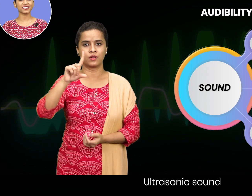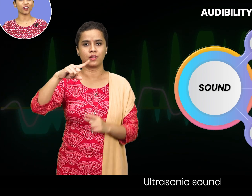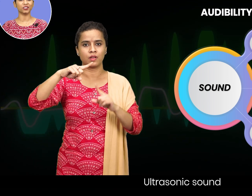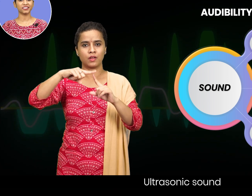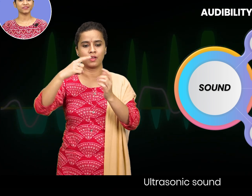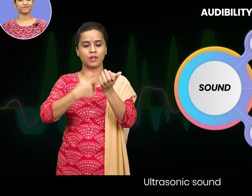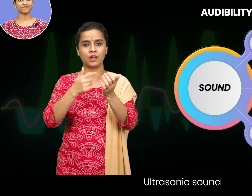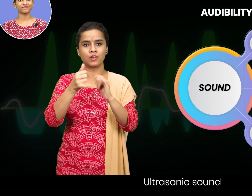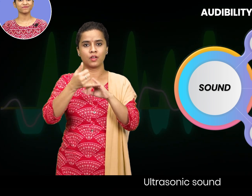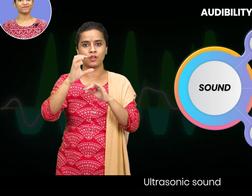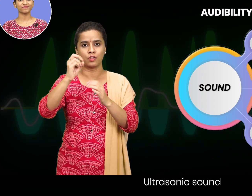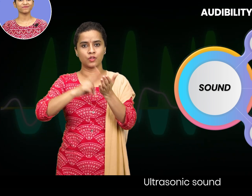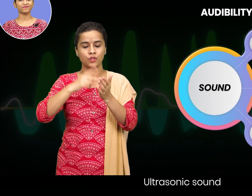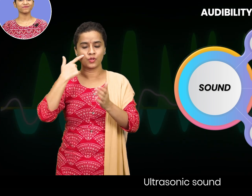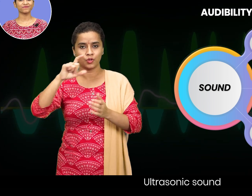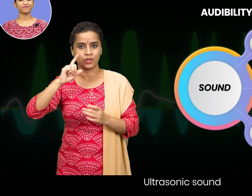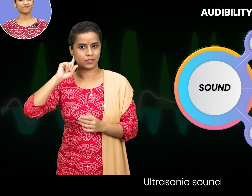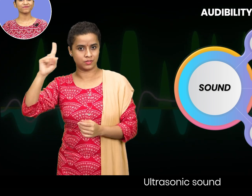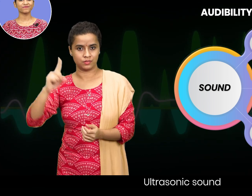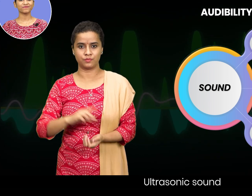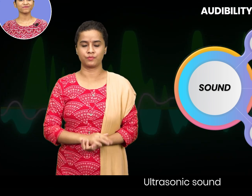ultrasonic sound.